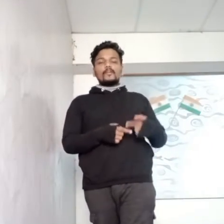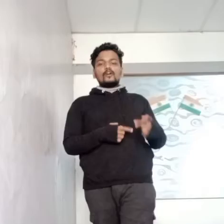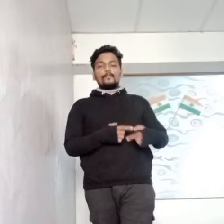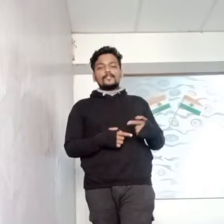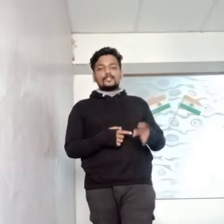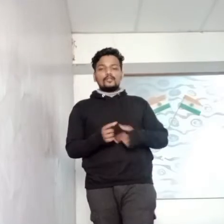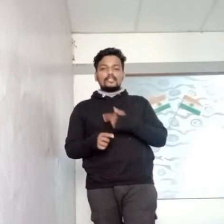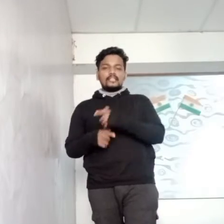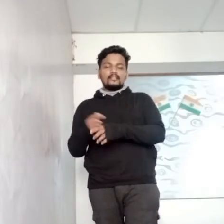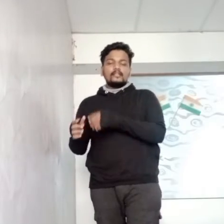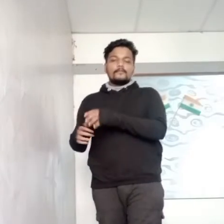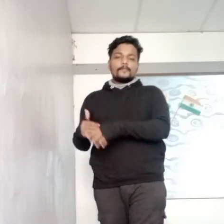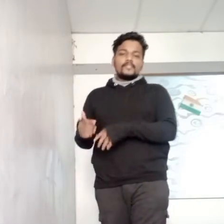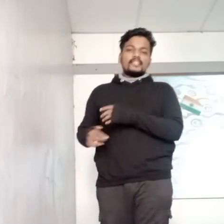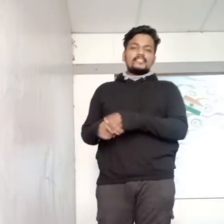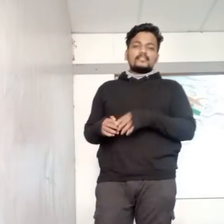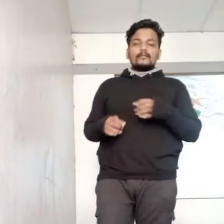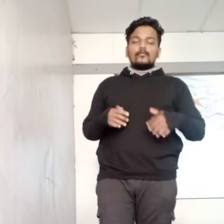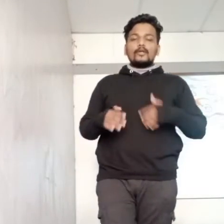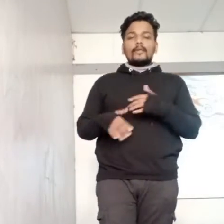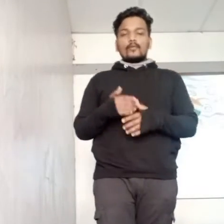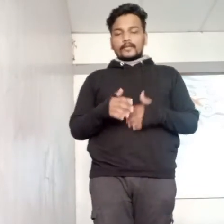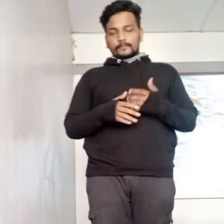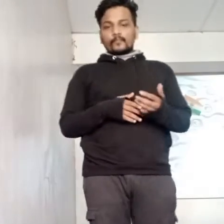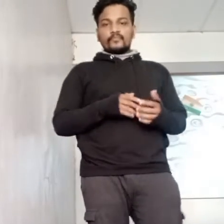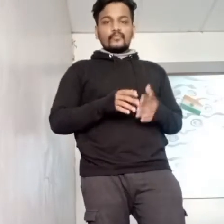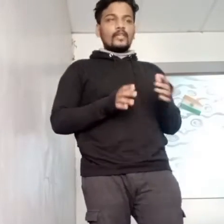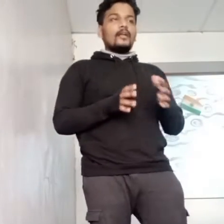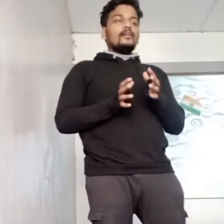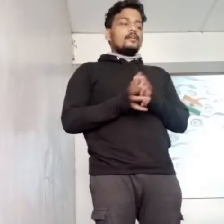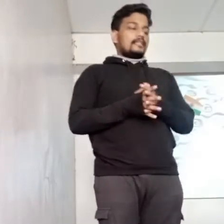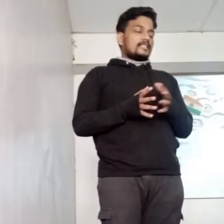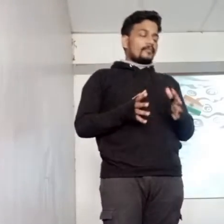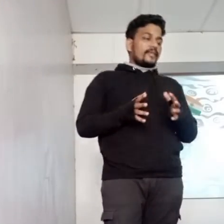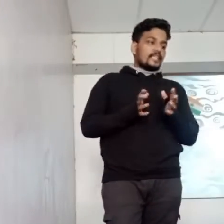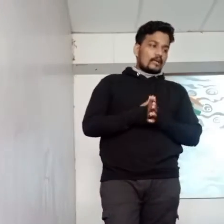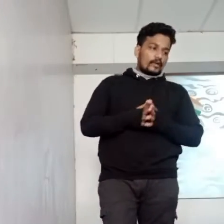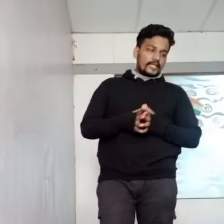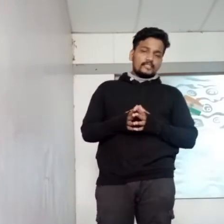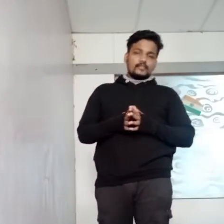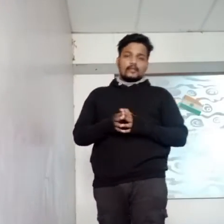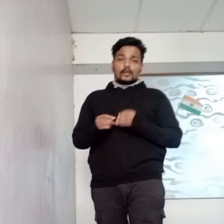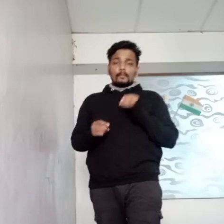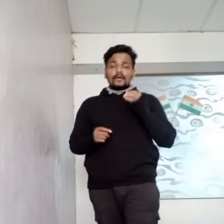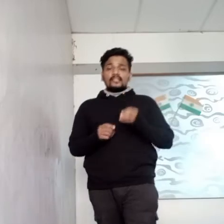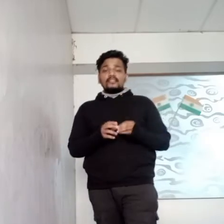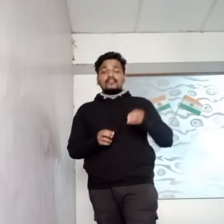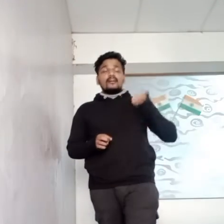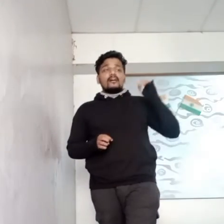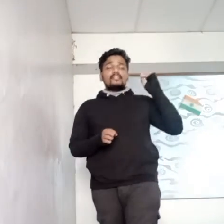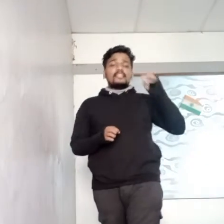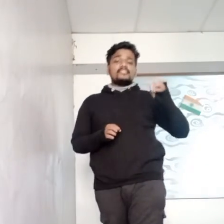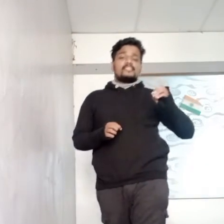a operation on that 50 threads one by one. That is the major advantage. But there is